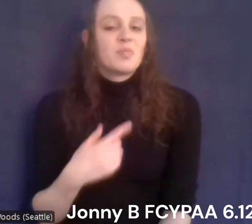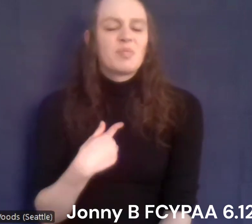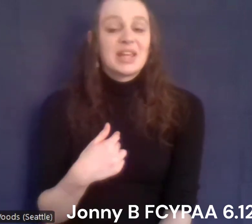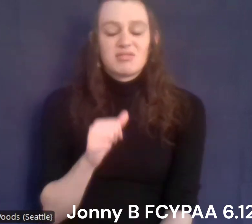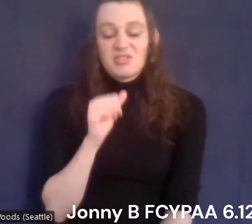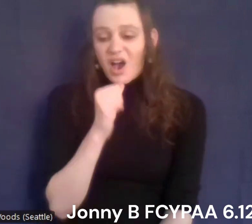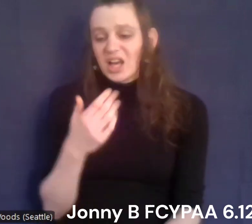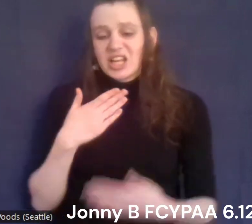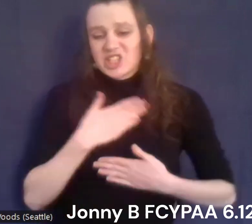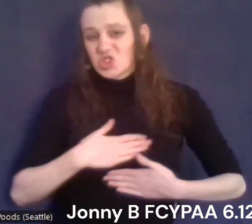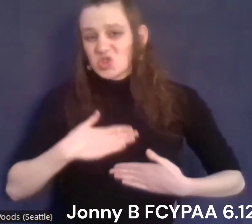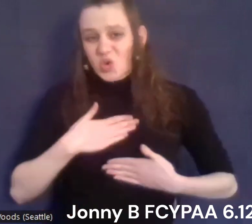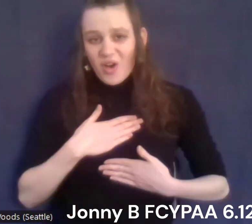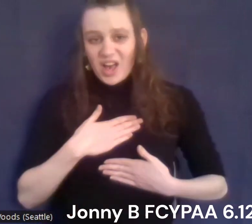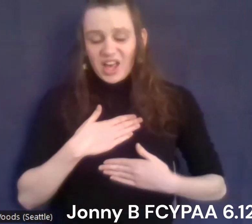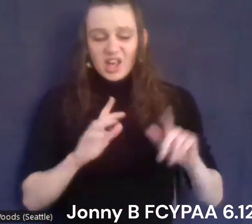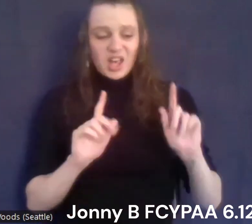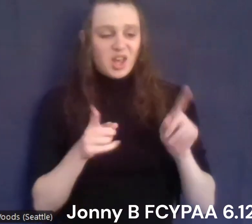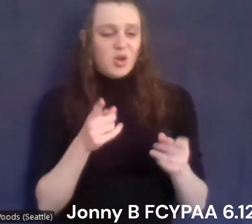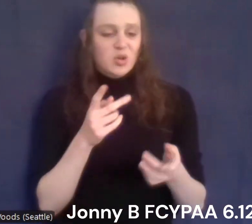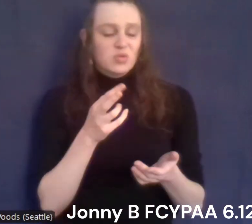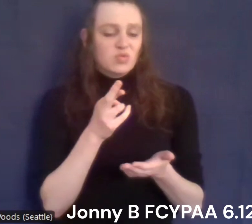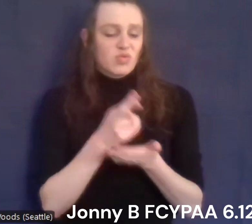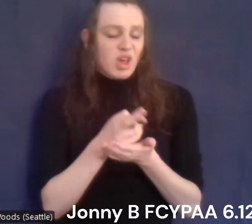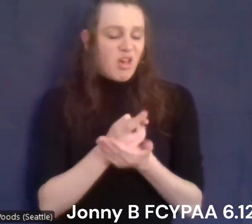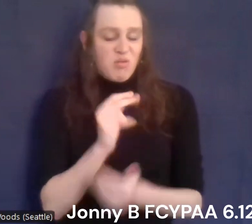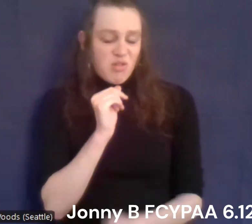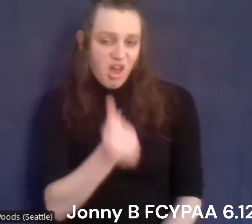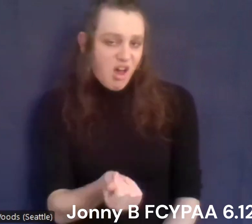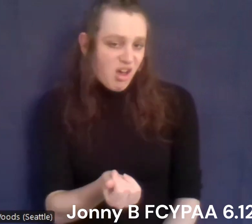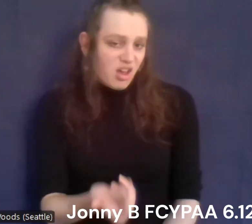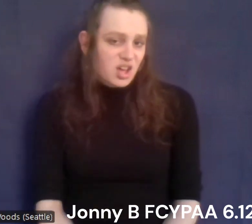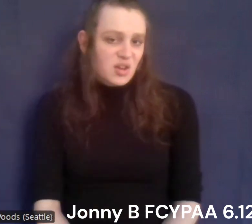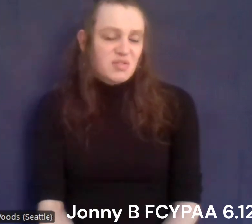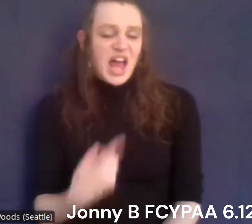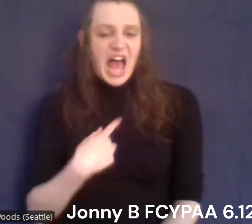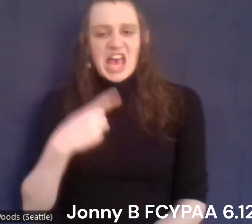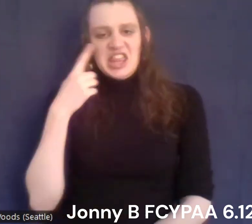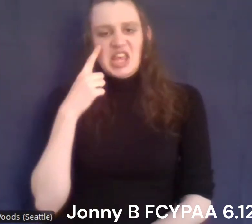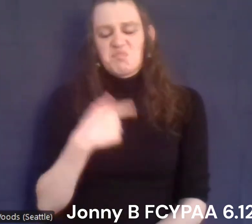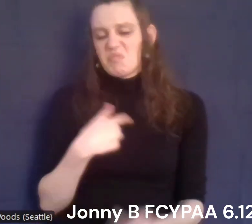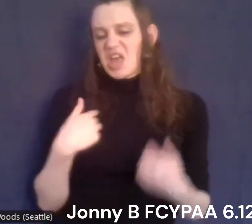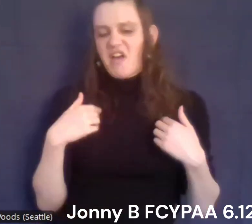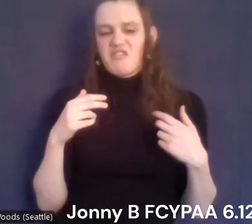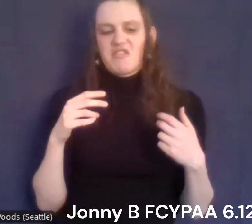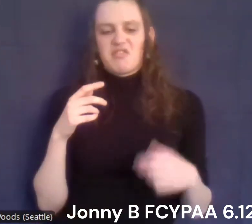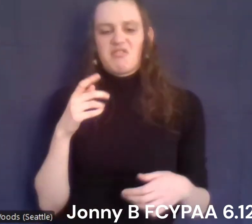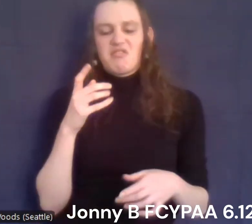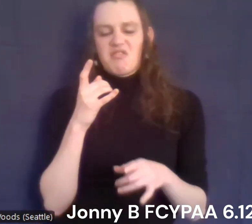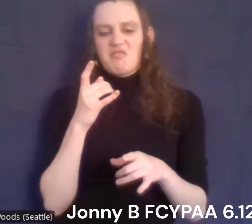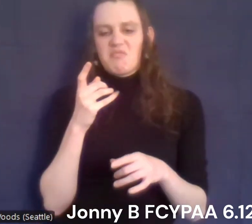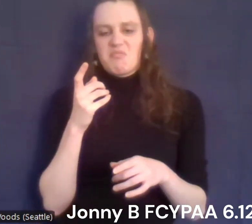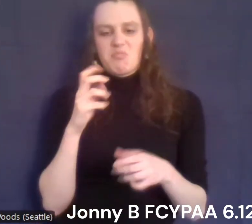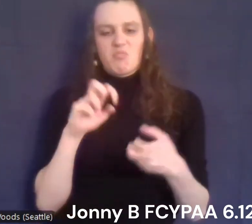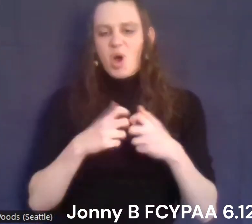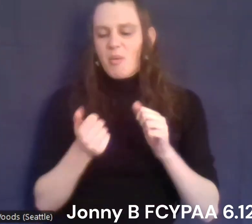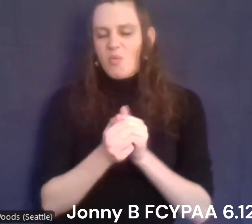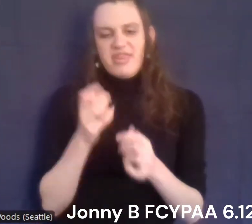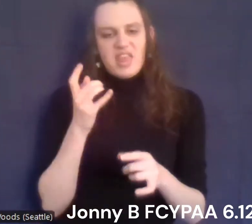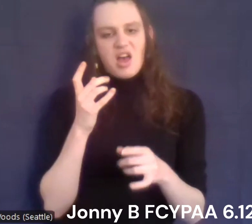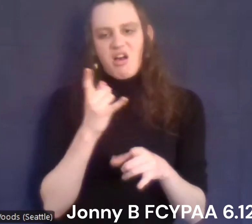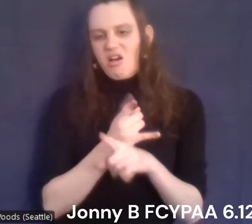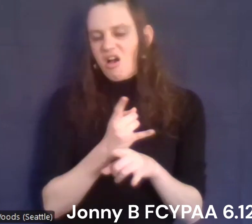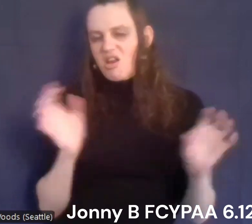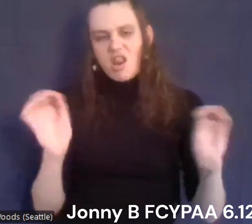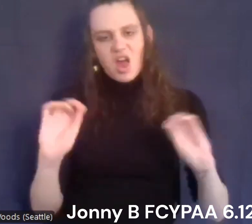there. I still, when initially going in, didn't think there was a problem with alcohol. It was